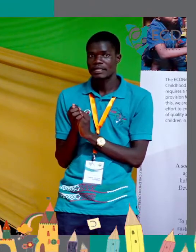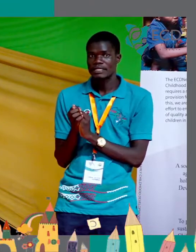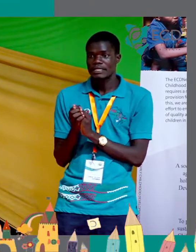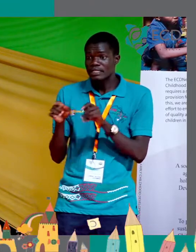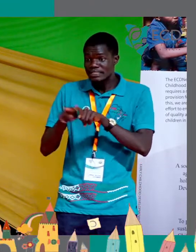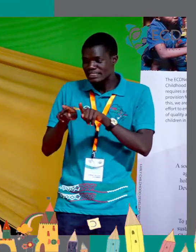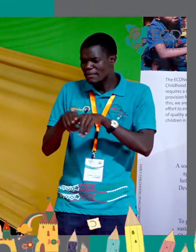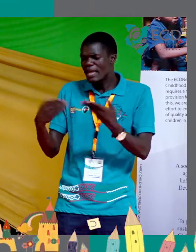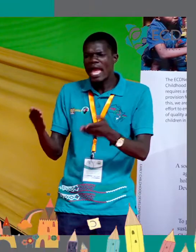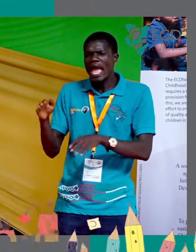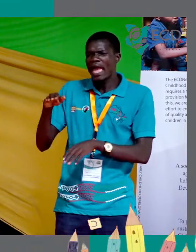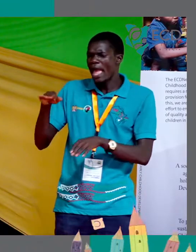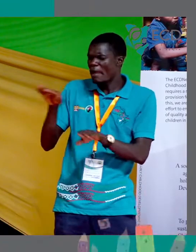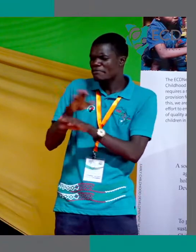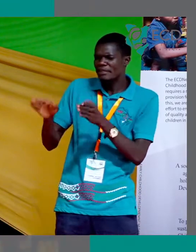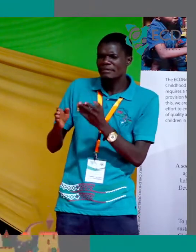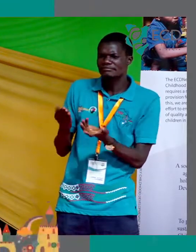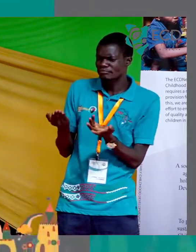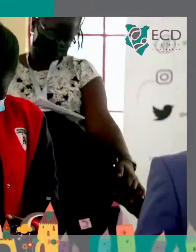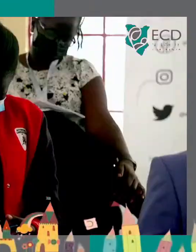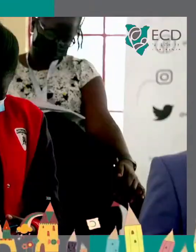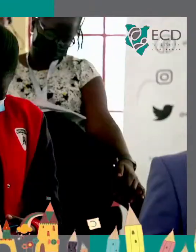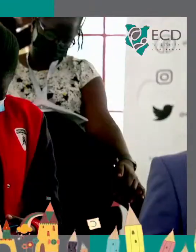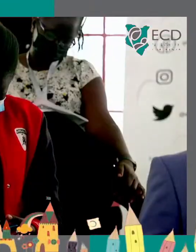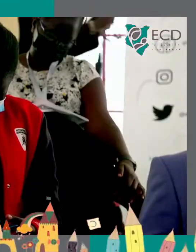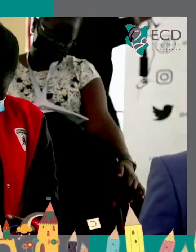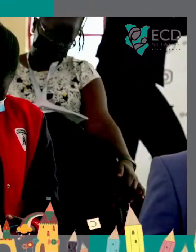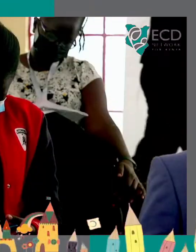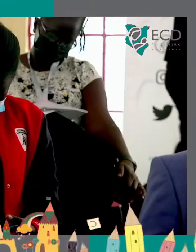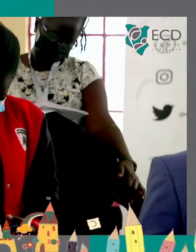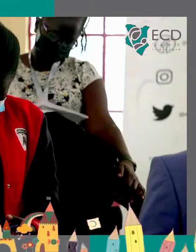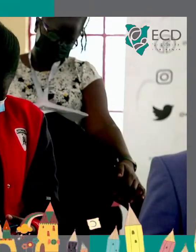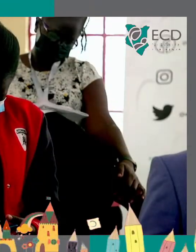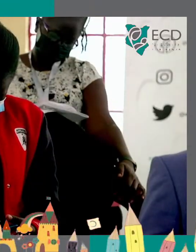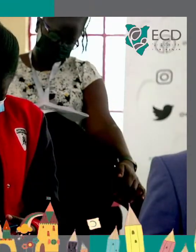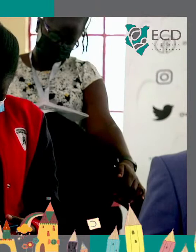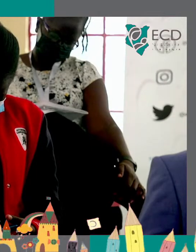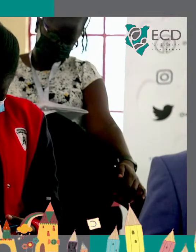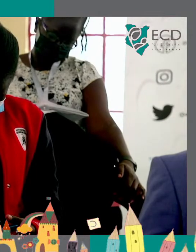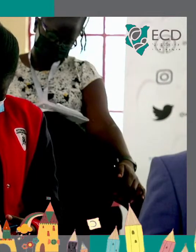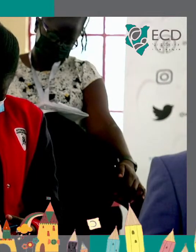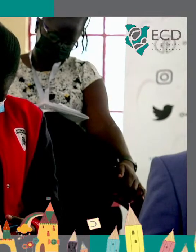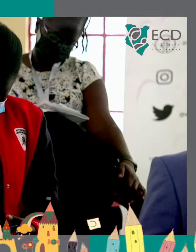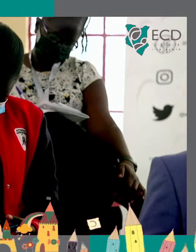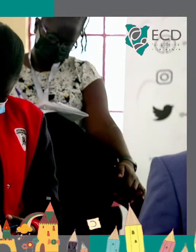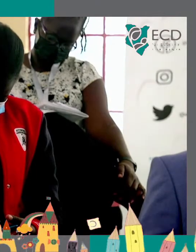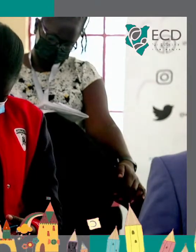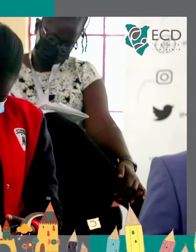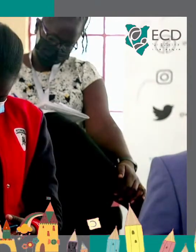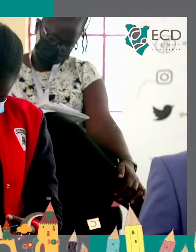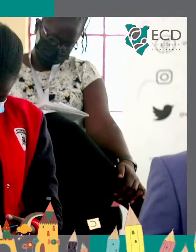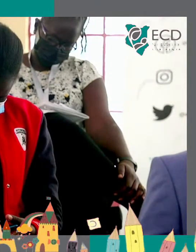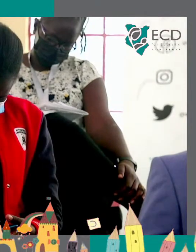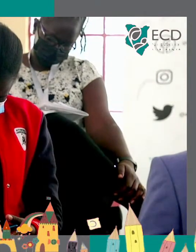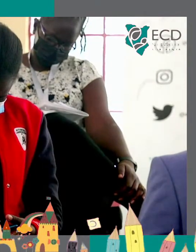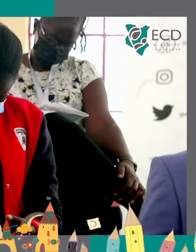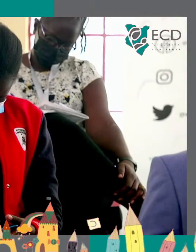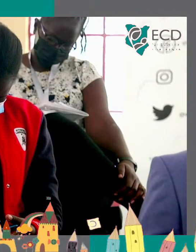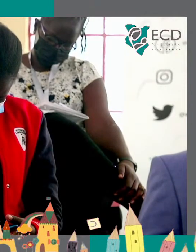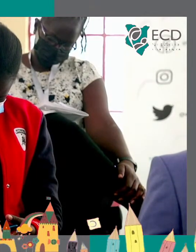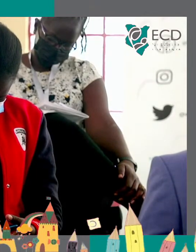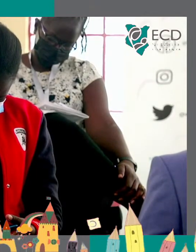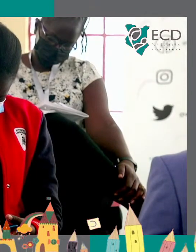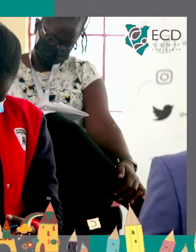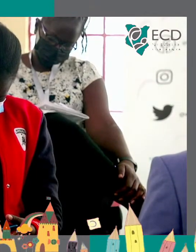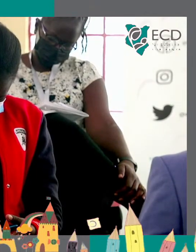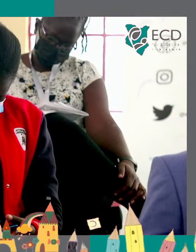provide the basic necessities like the clothes, the beddings, and the play items. And now in